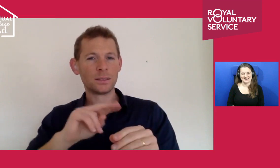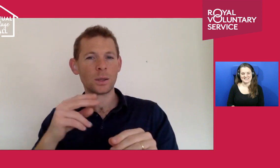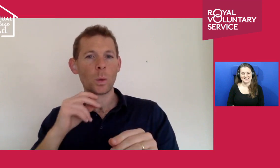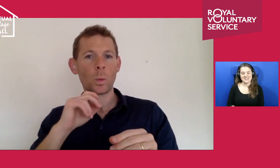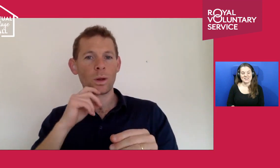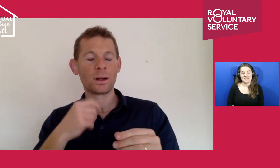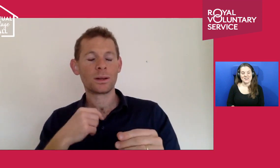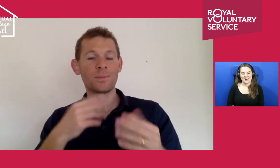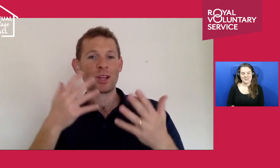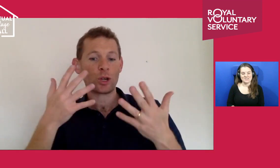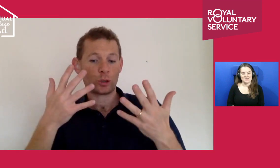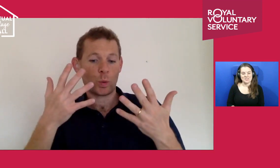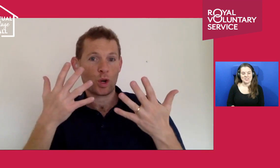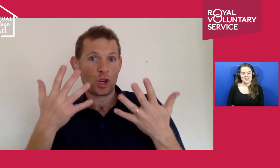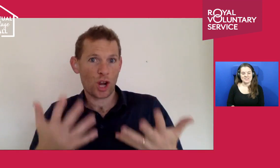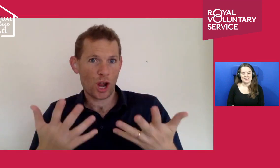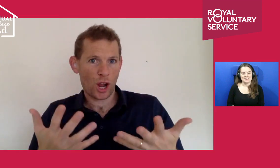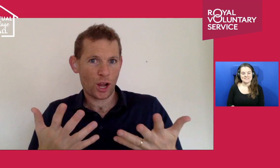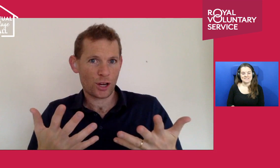Okay. Now,